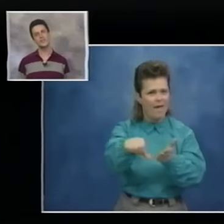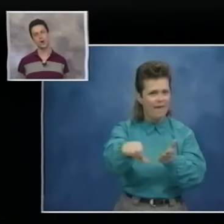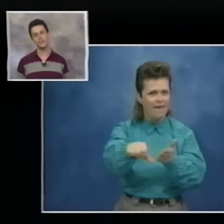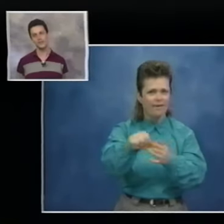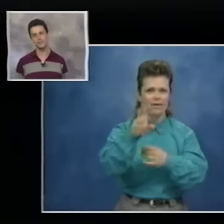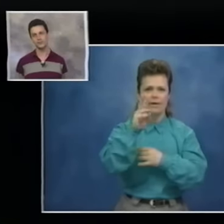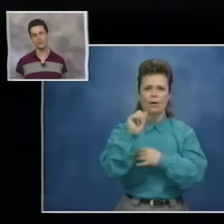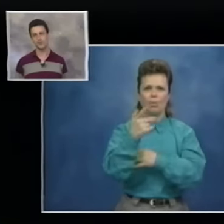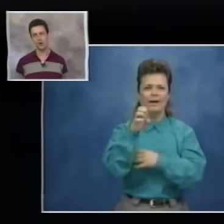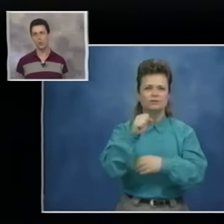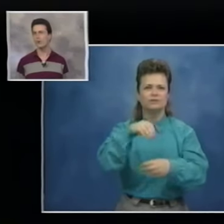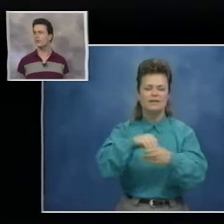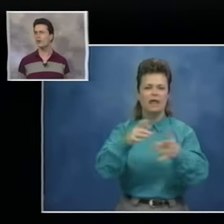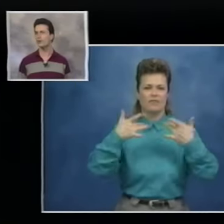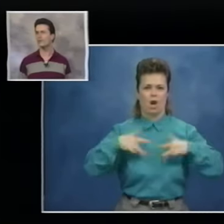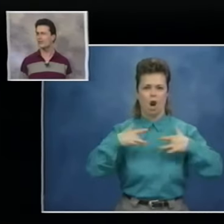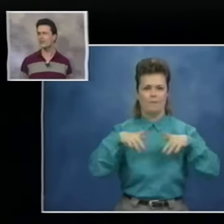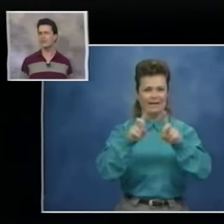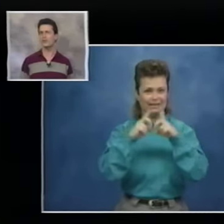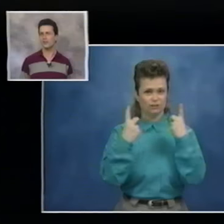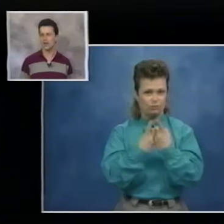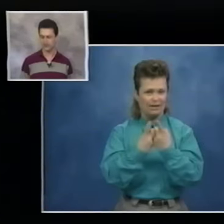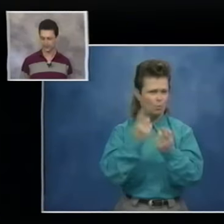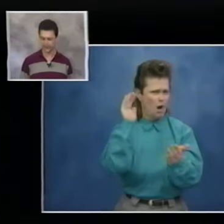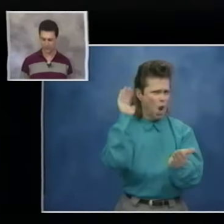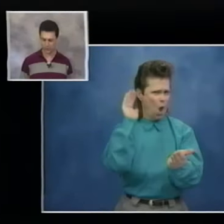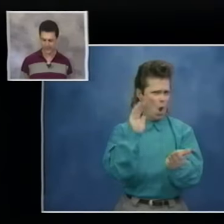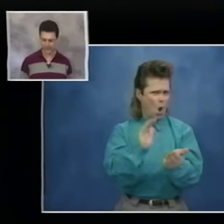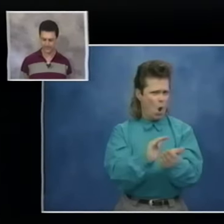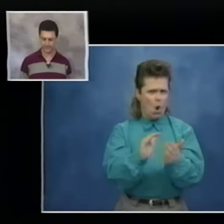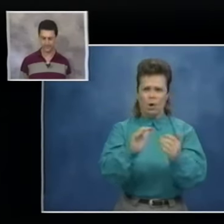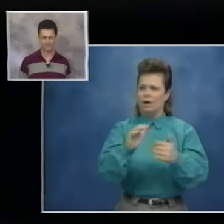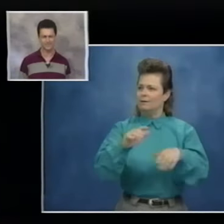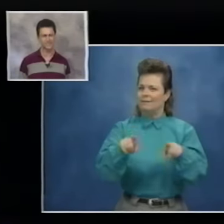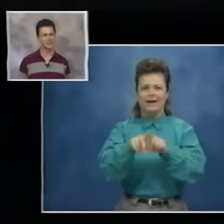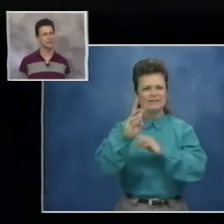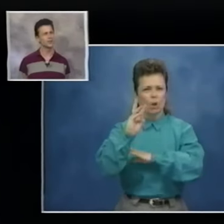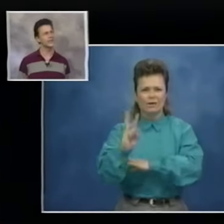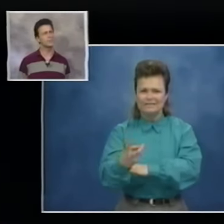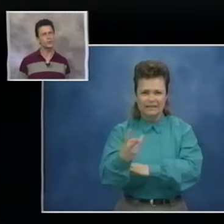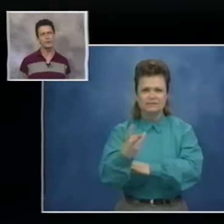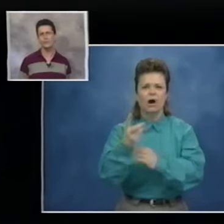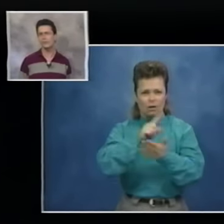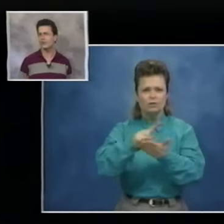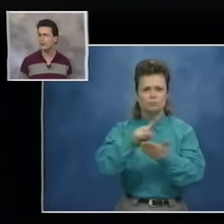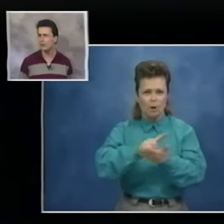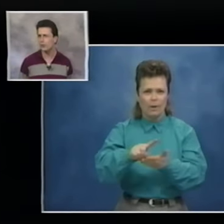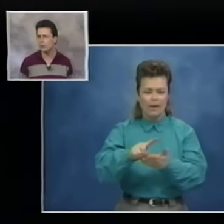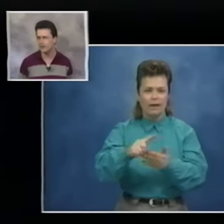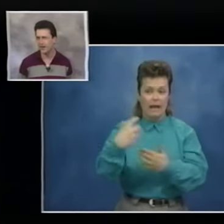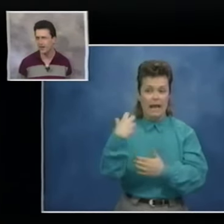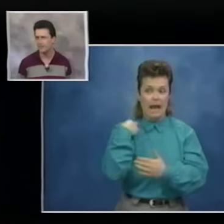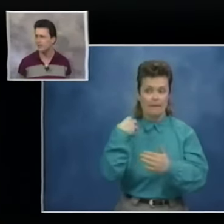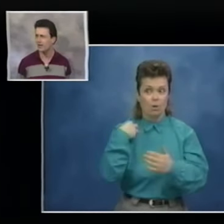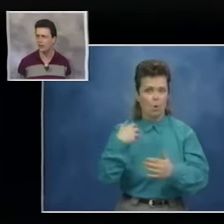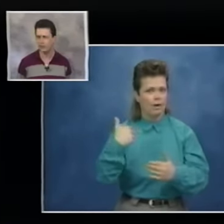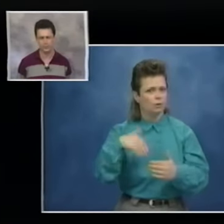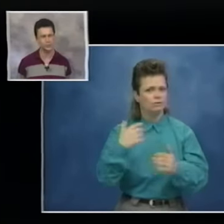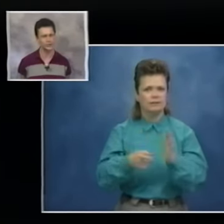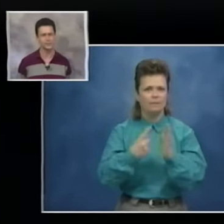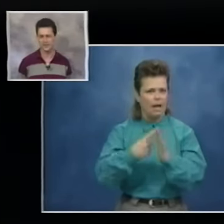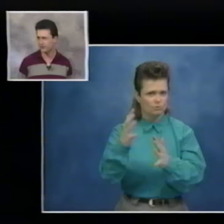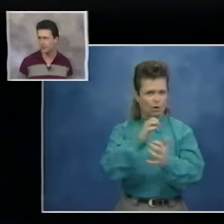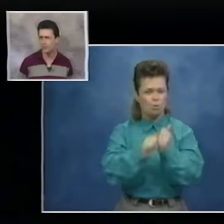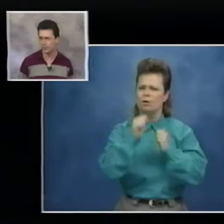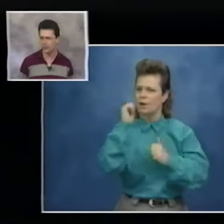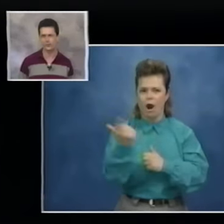Wages in the garment district were as low as $6 a week. Employers were so cruel at times, and not all